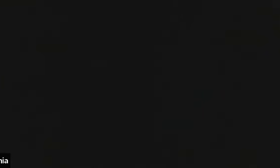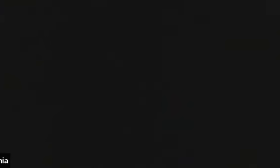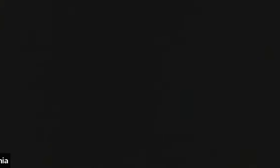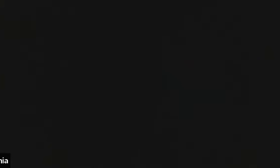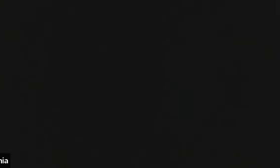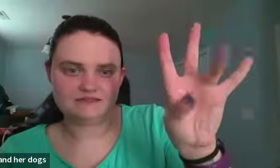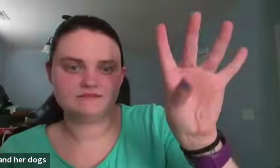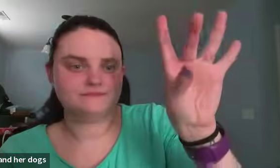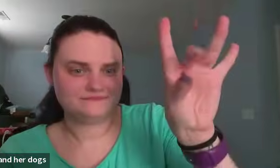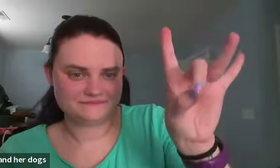8,